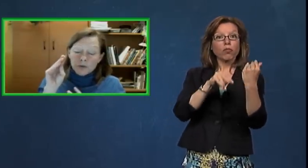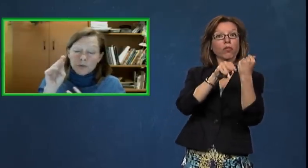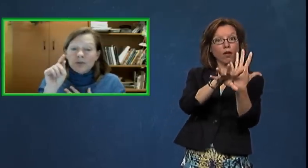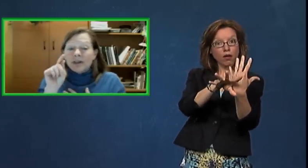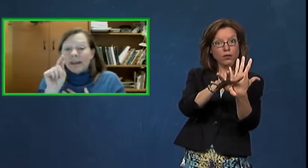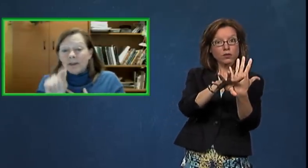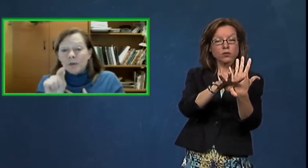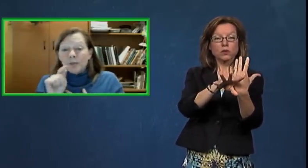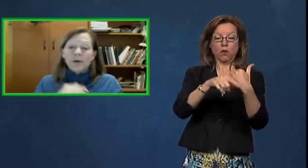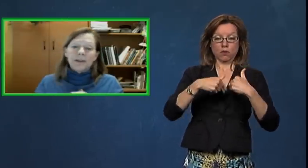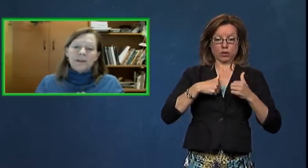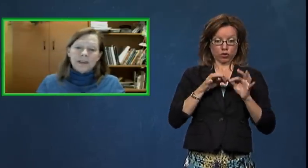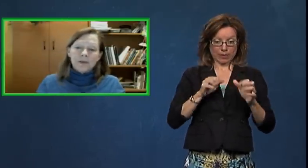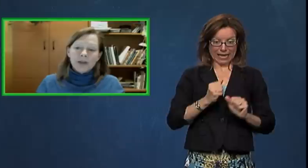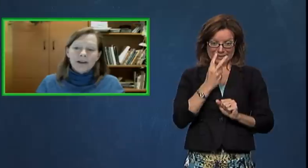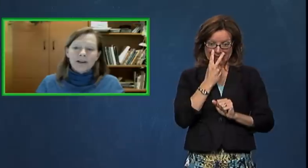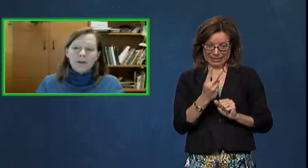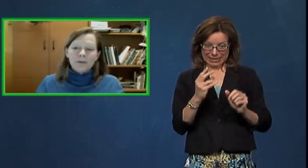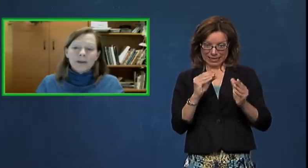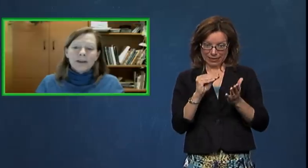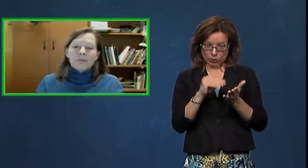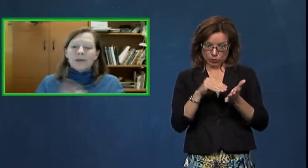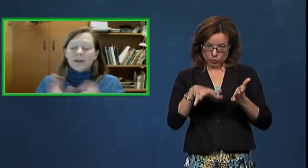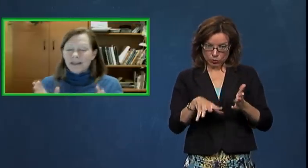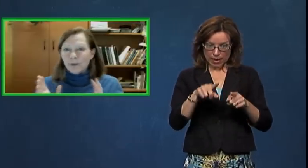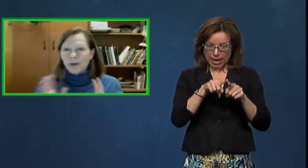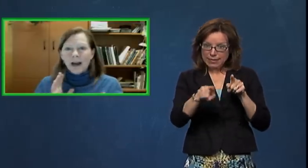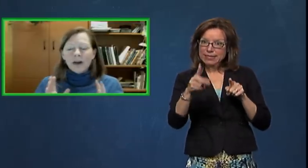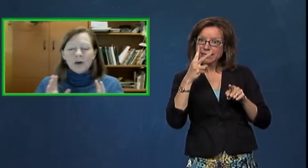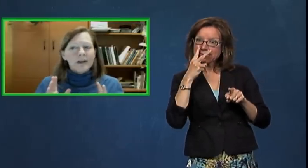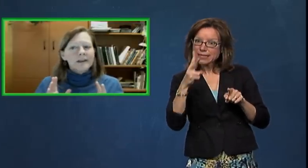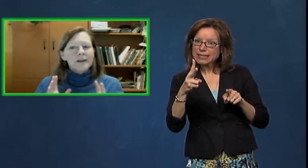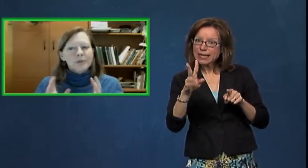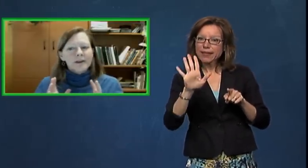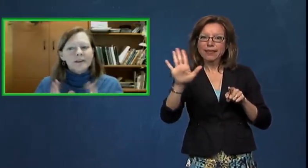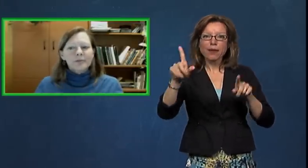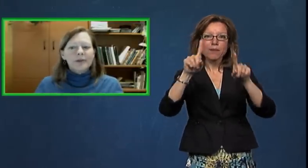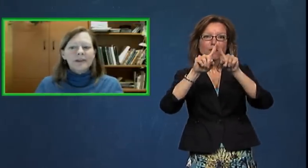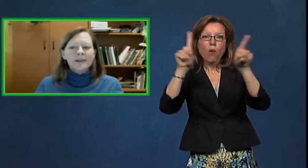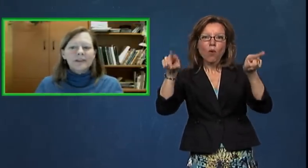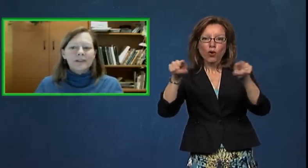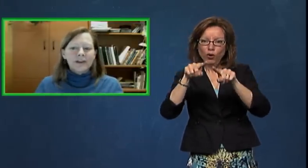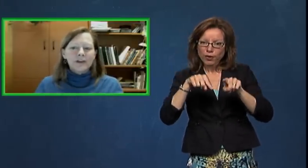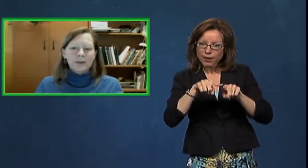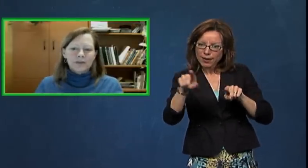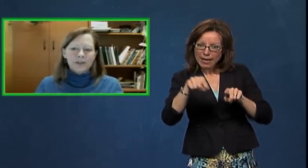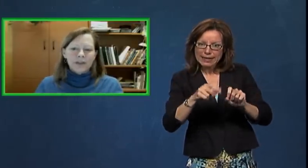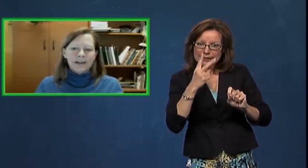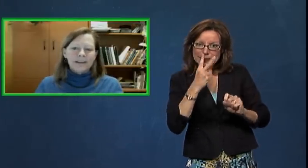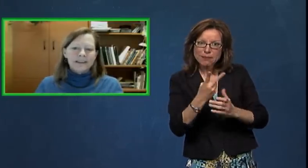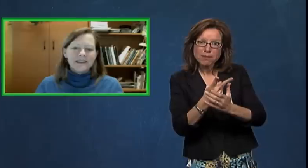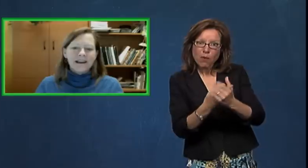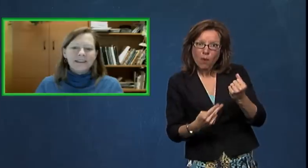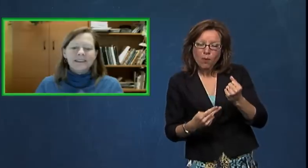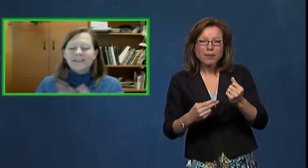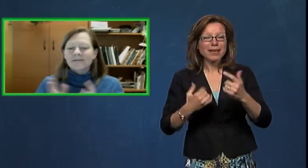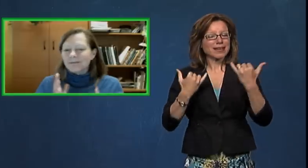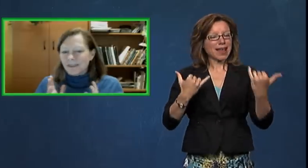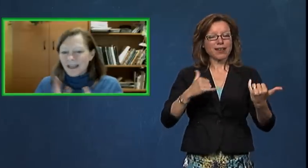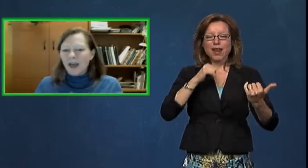the student and the board at the same time. But again, we're not quite in a plug and play environment for that. It's